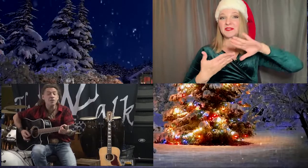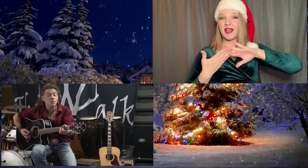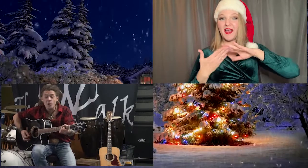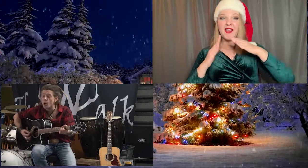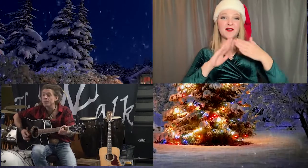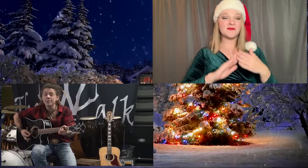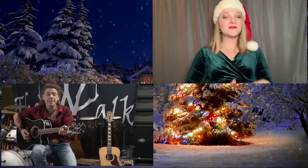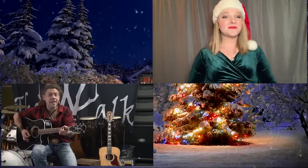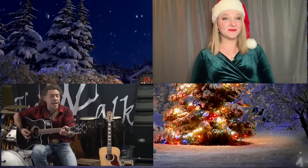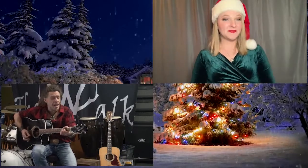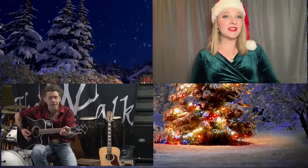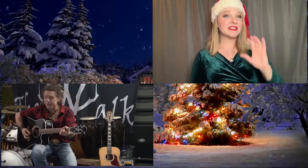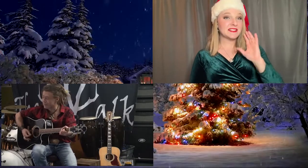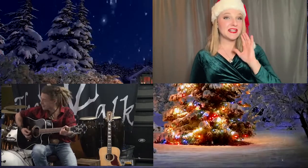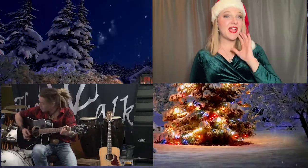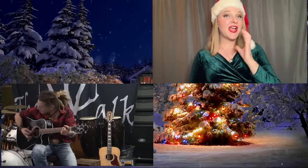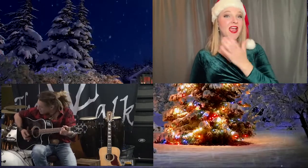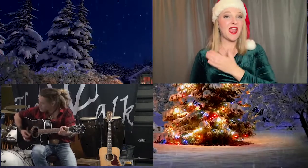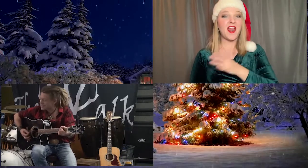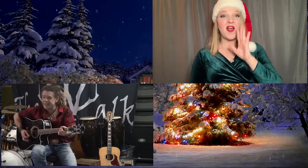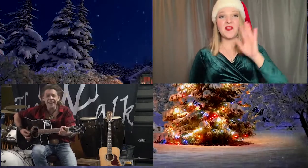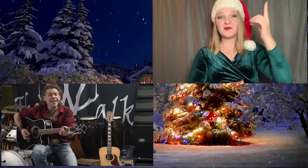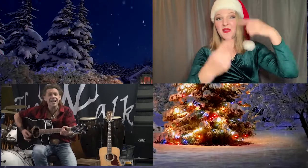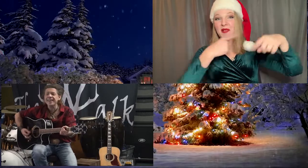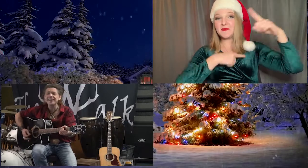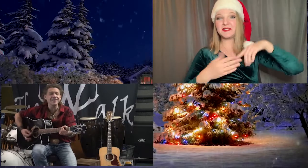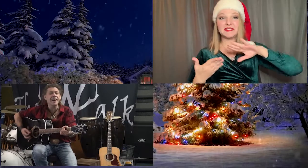Santa Claus is coming to town.